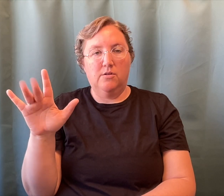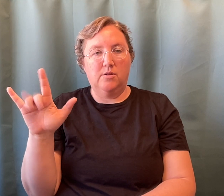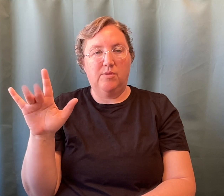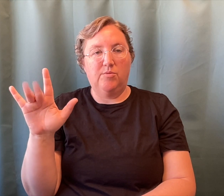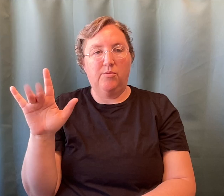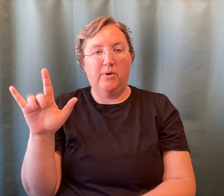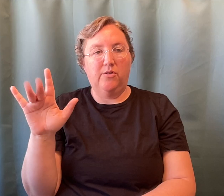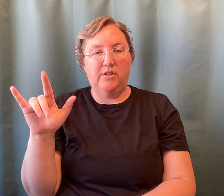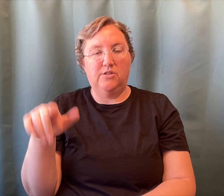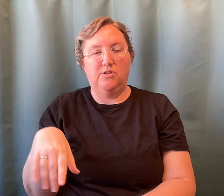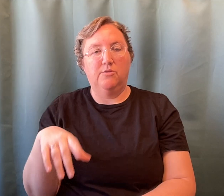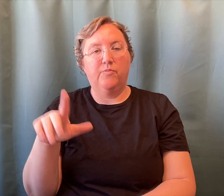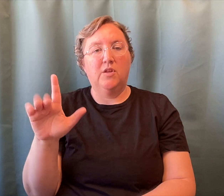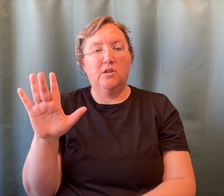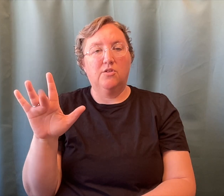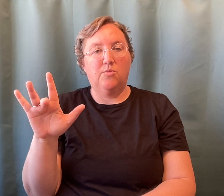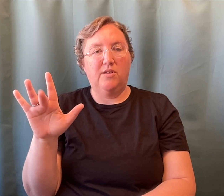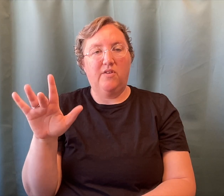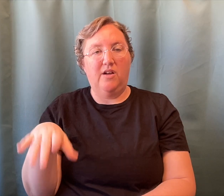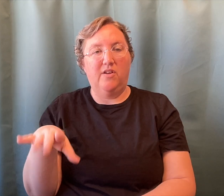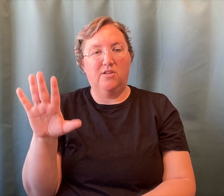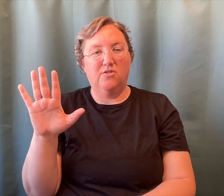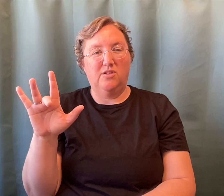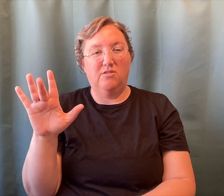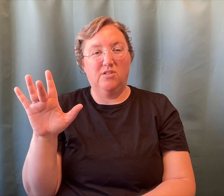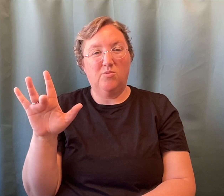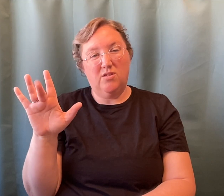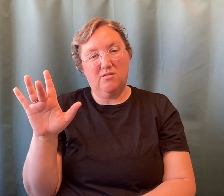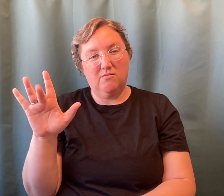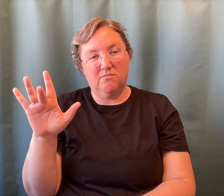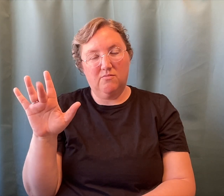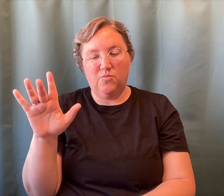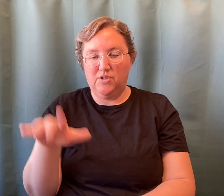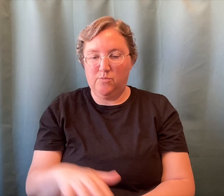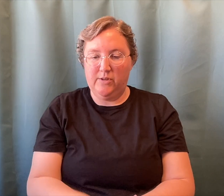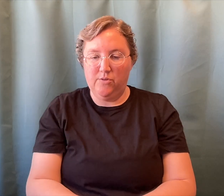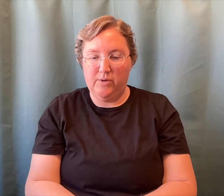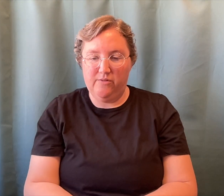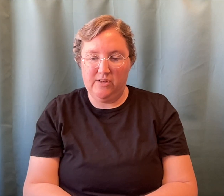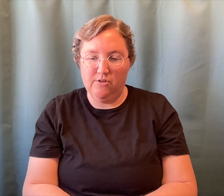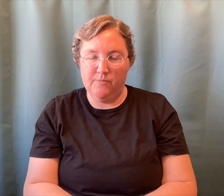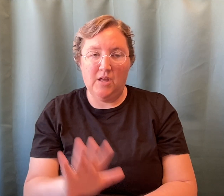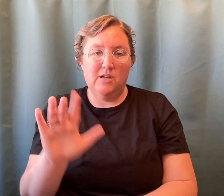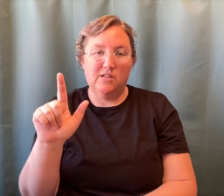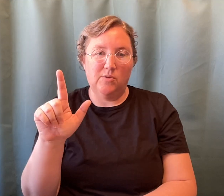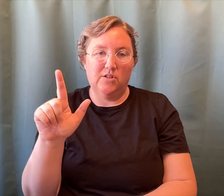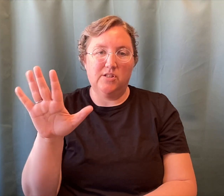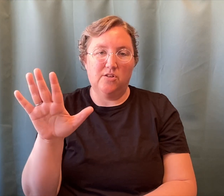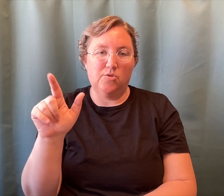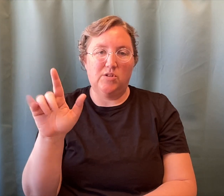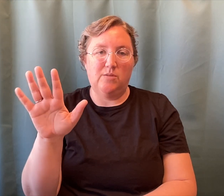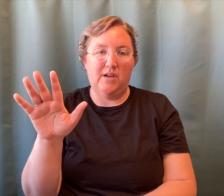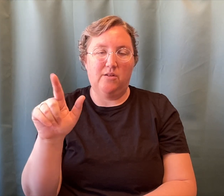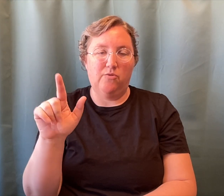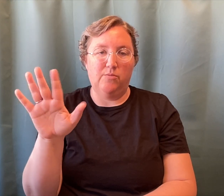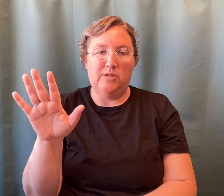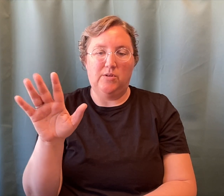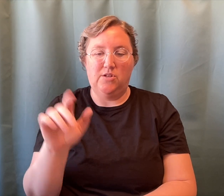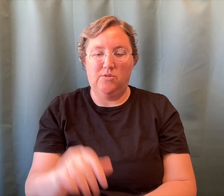Some people will wiggle these two. 25, I usually do this one. Just wiggle the middle finger. So it looks like you're switching back and forth between 2 and